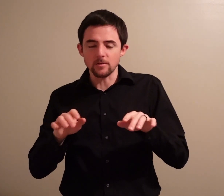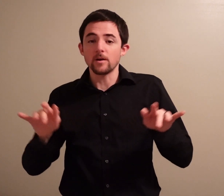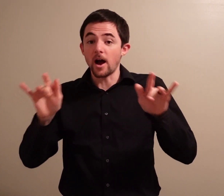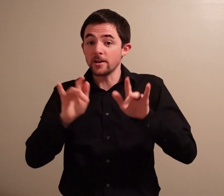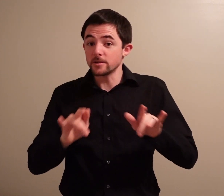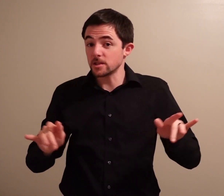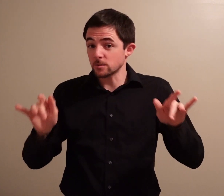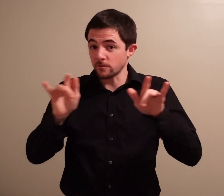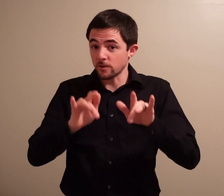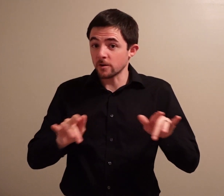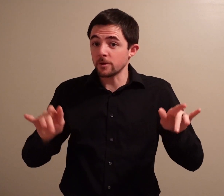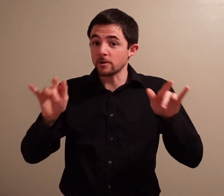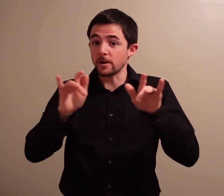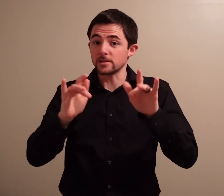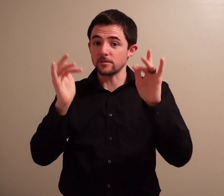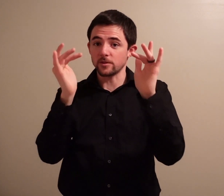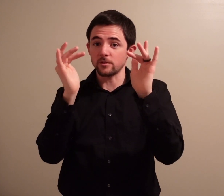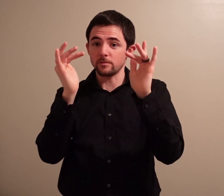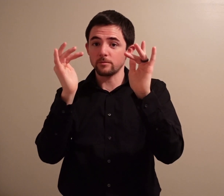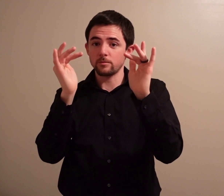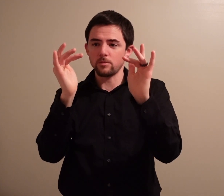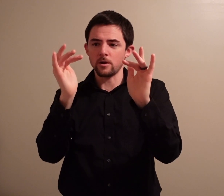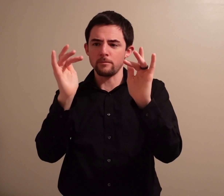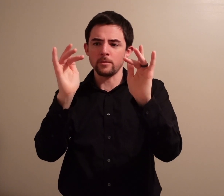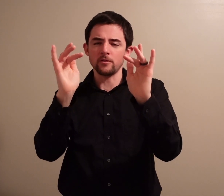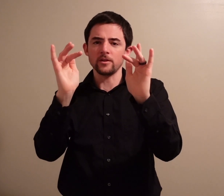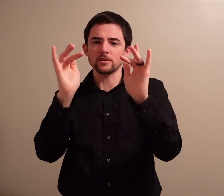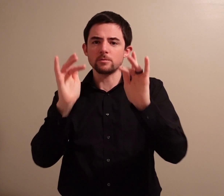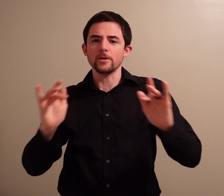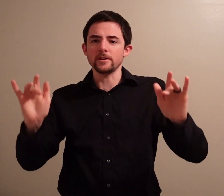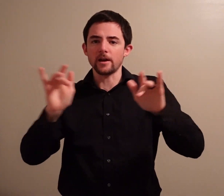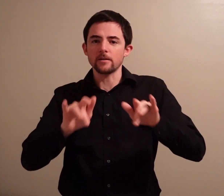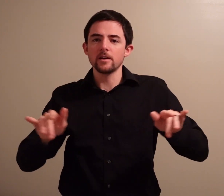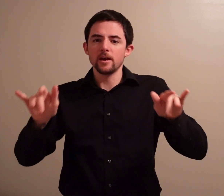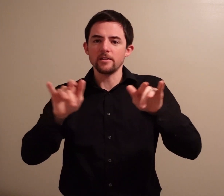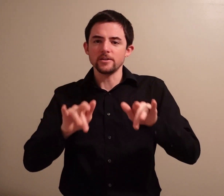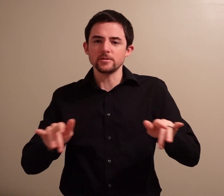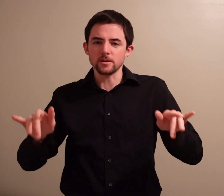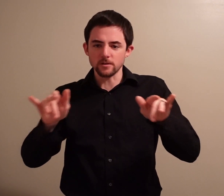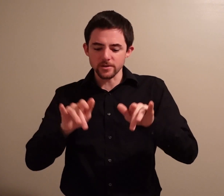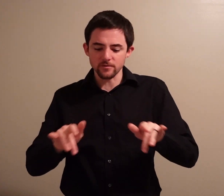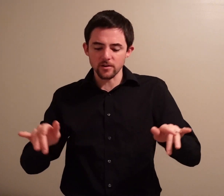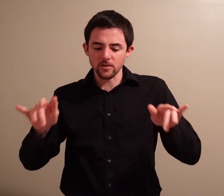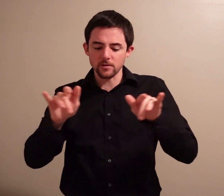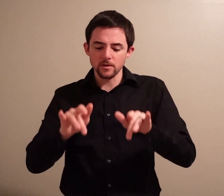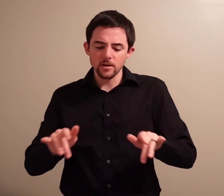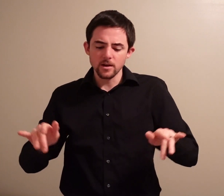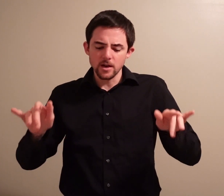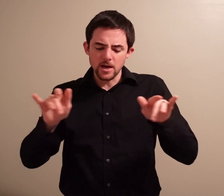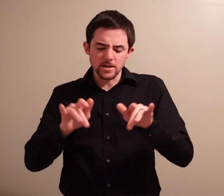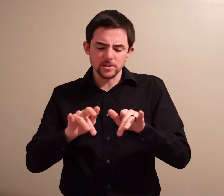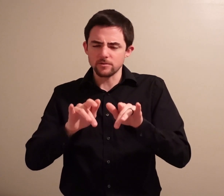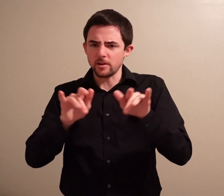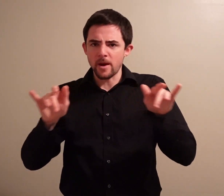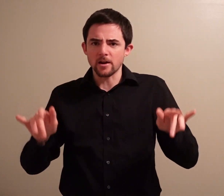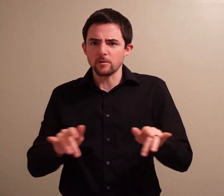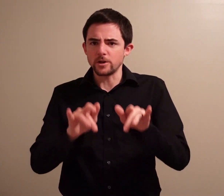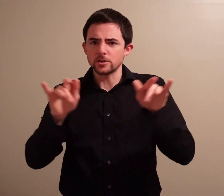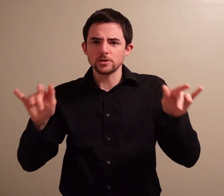I use this one for computer myself with the middle fingers pointing down. And they do circles in front of you. It doesn't really matter which